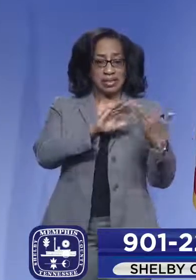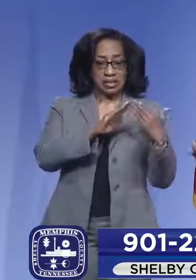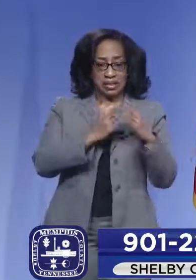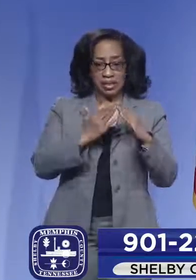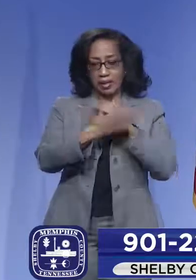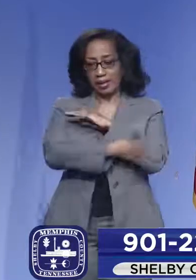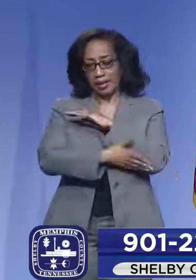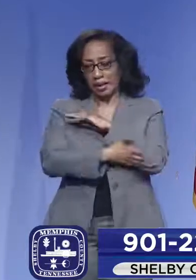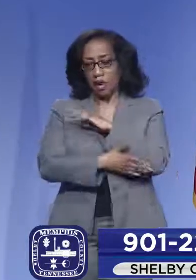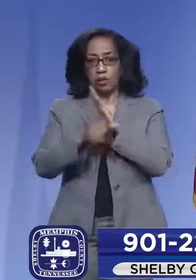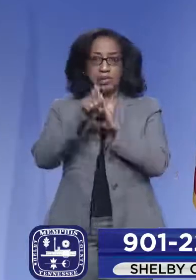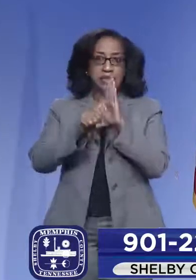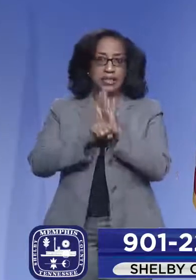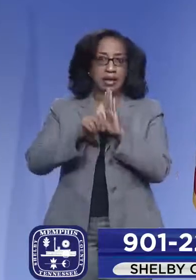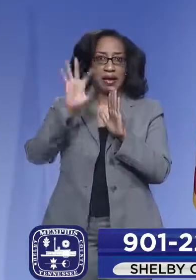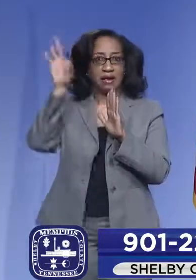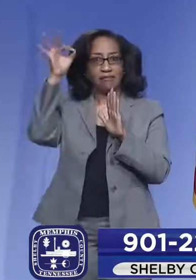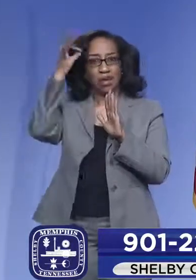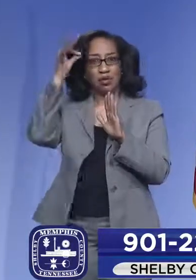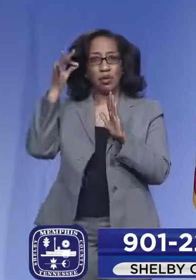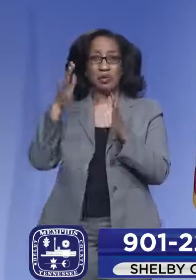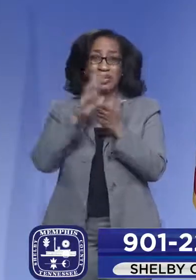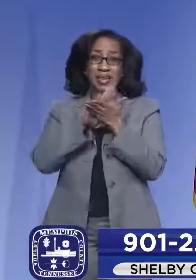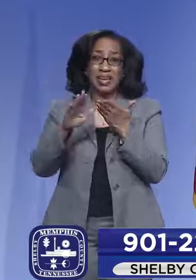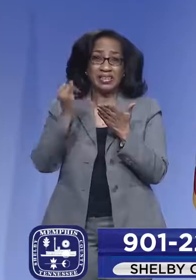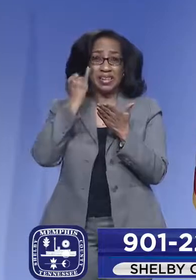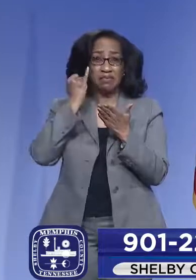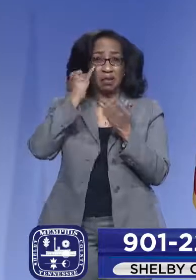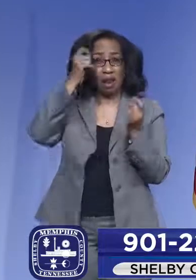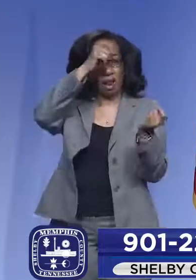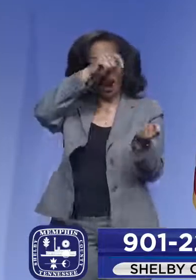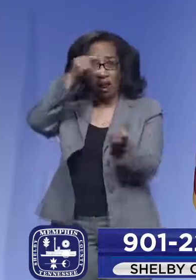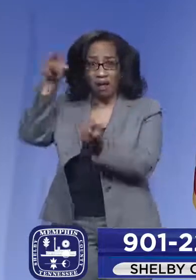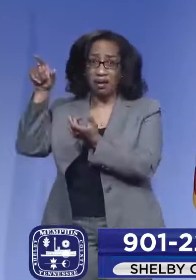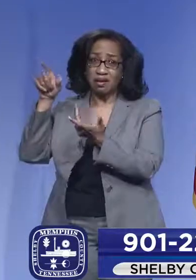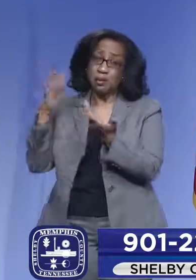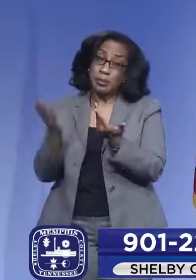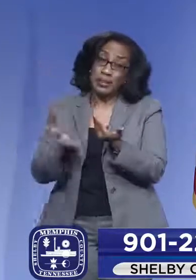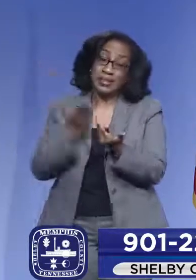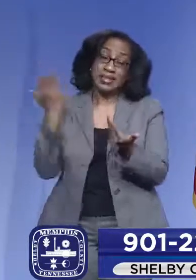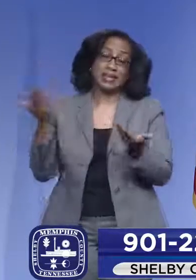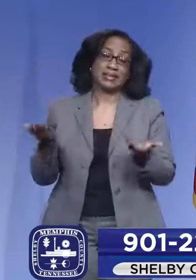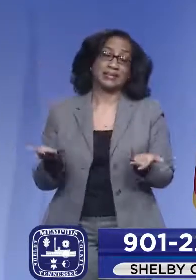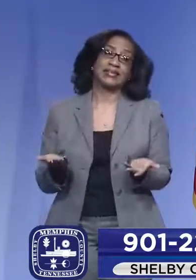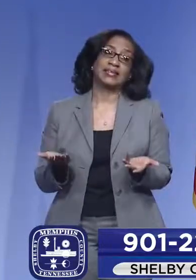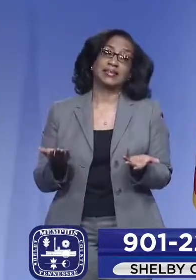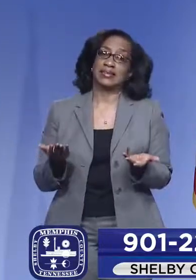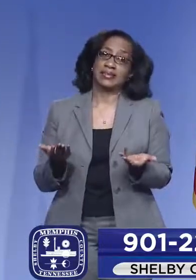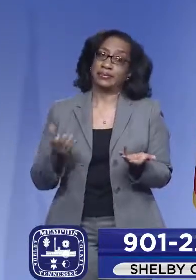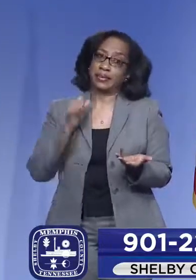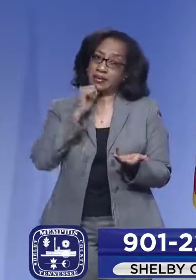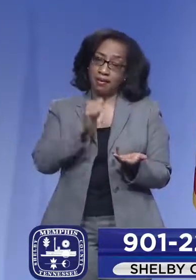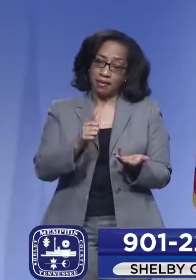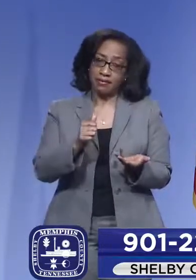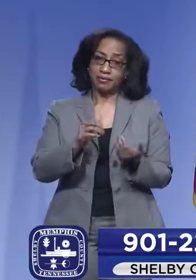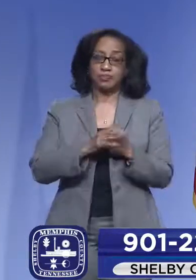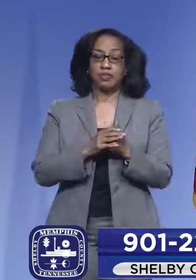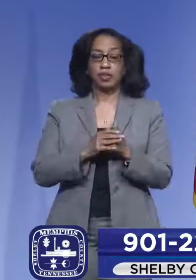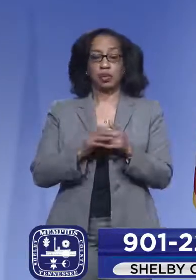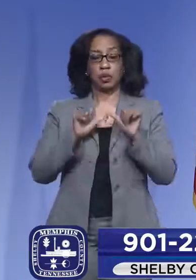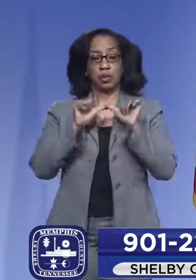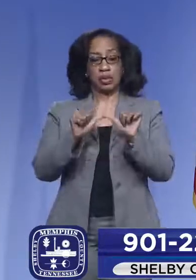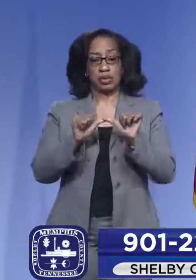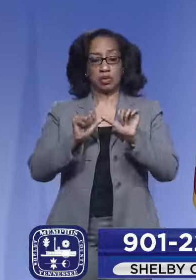state, federal, if everybody's on the same page, that makes it easier for everyone. And we're continuing to evaluate the